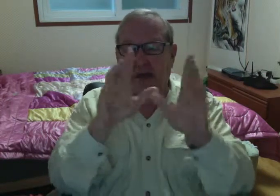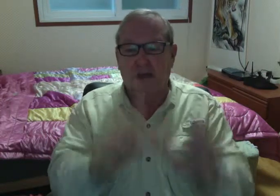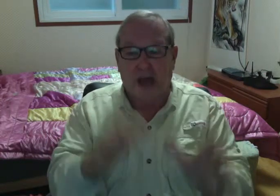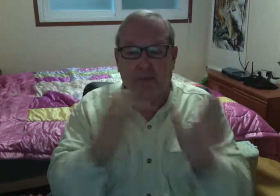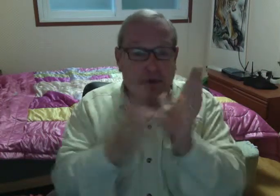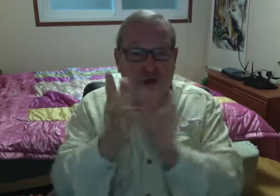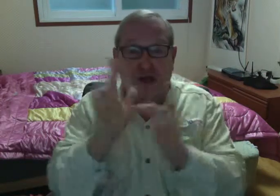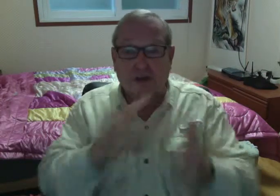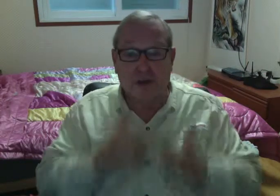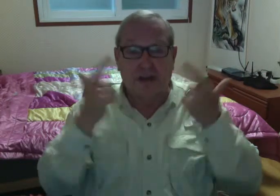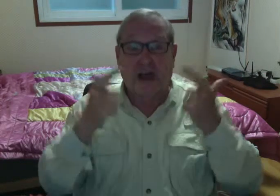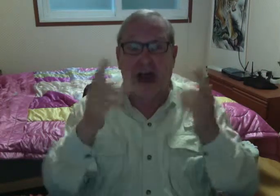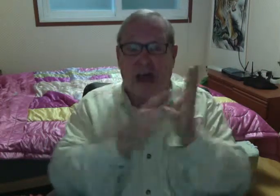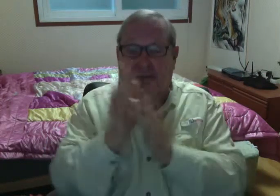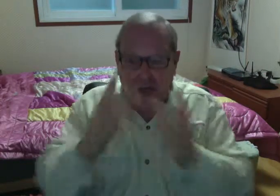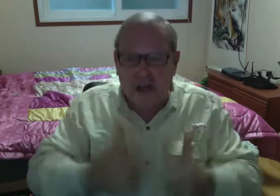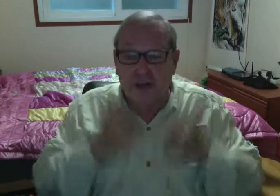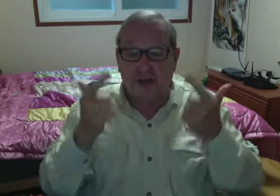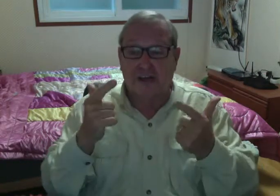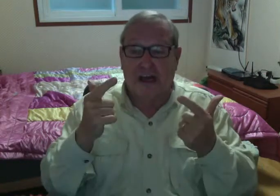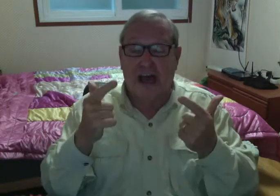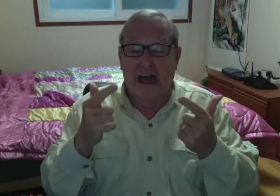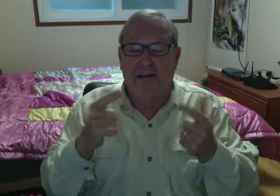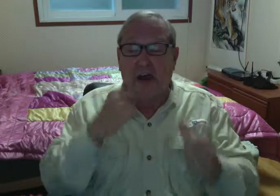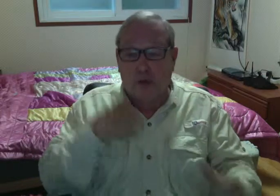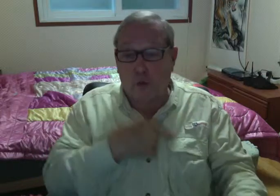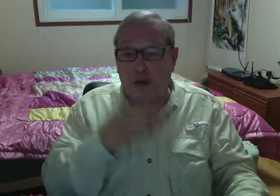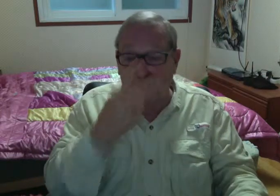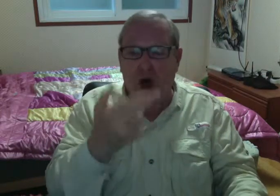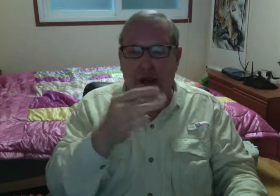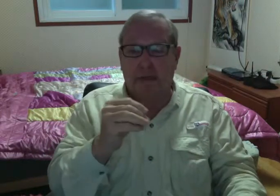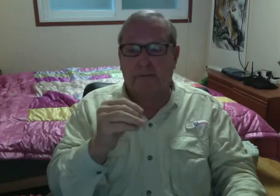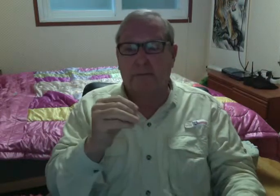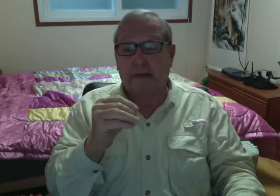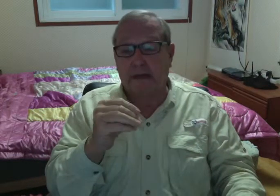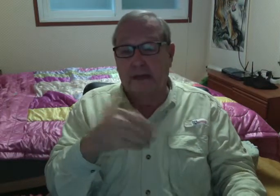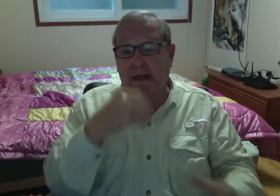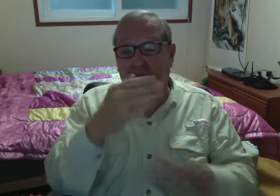We saw him." And the next day at the meal, Thomas not there,